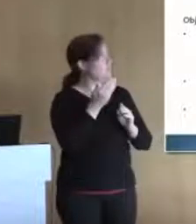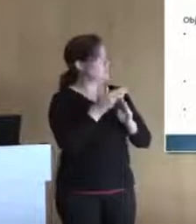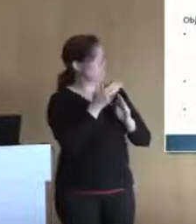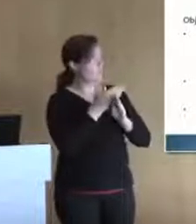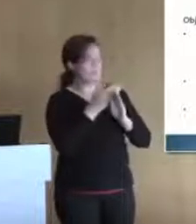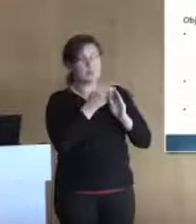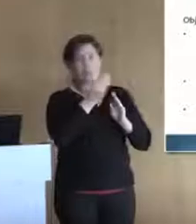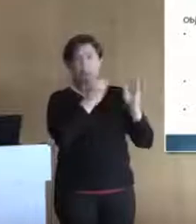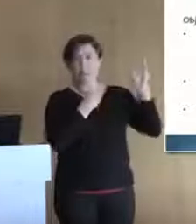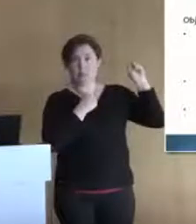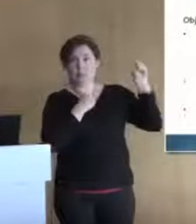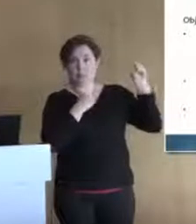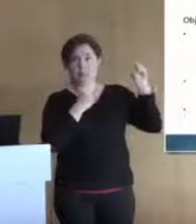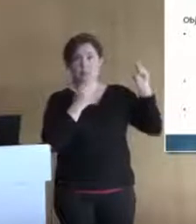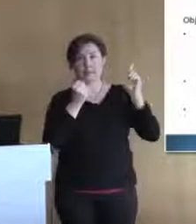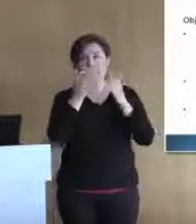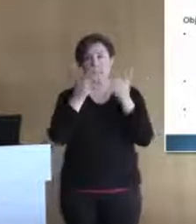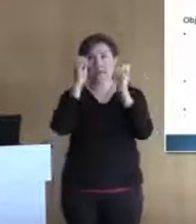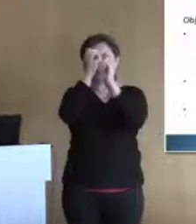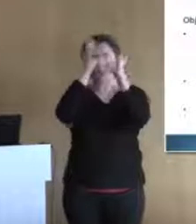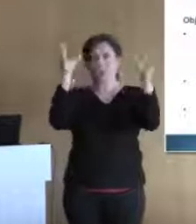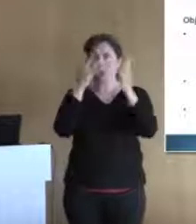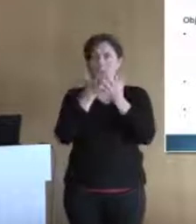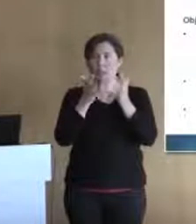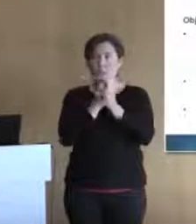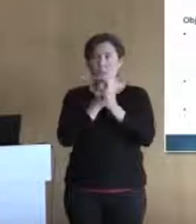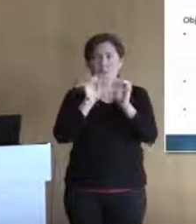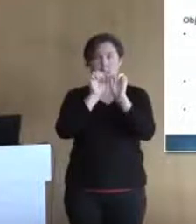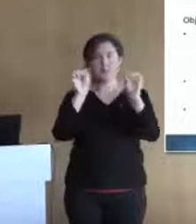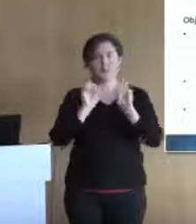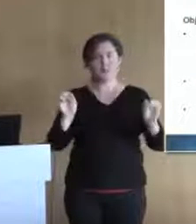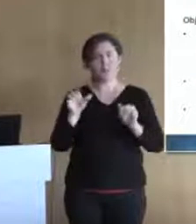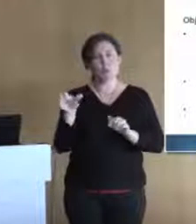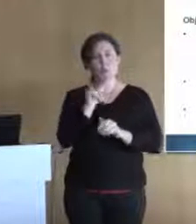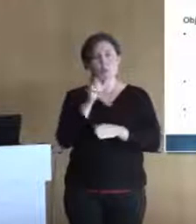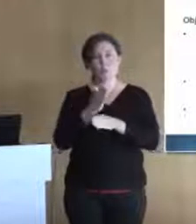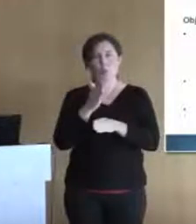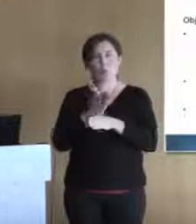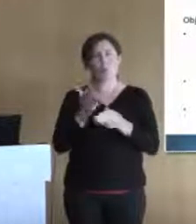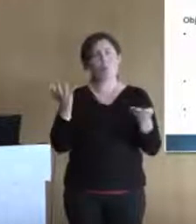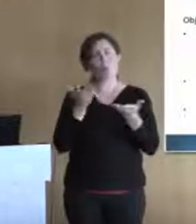they might have to get an outcome.